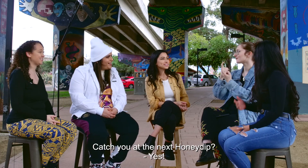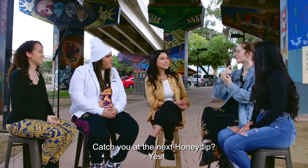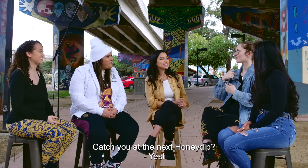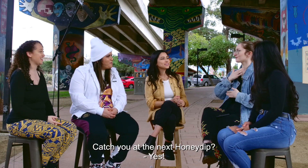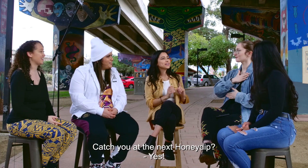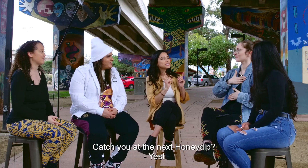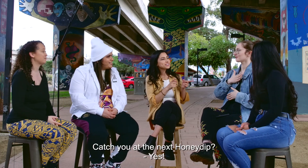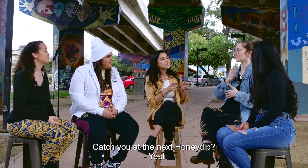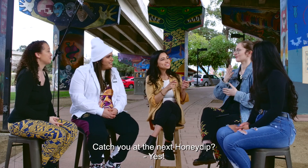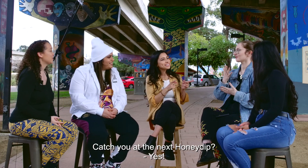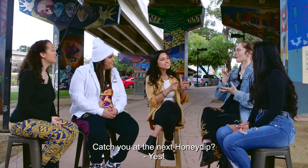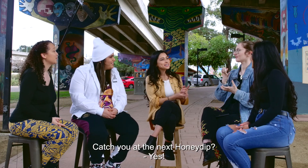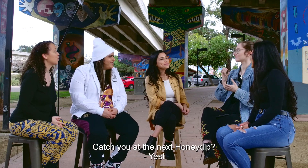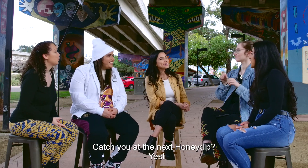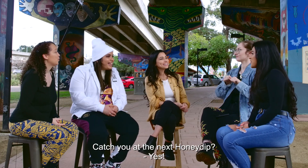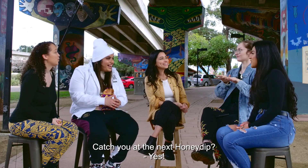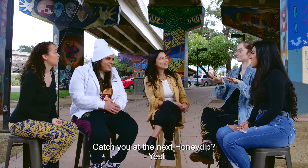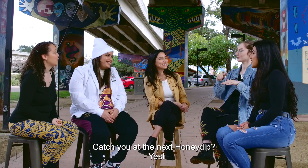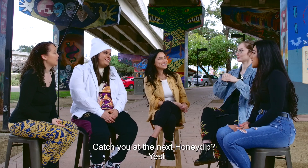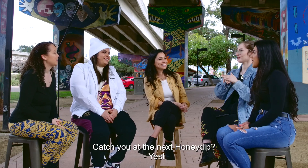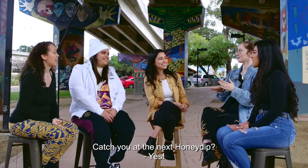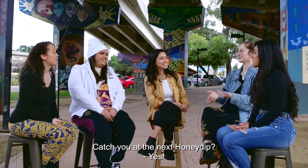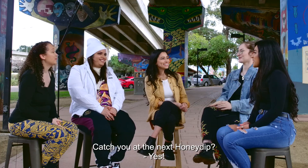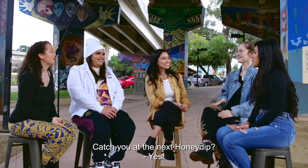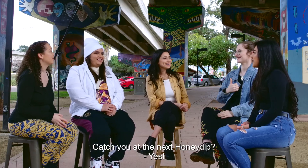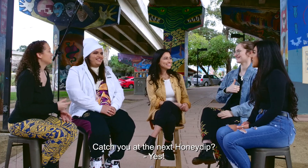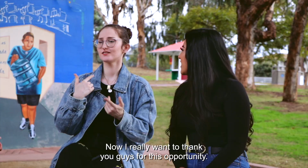Yes. Yeah, of course. Catch you at the next Honey Dip. Yes.